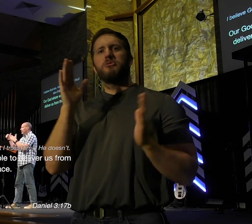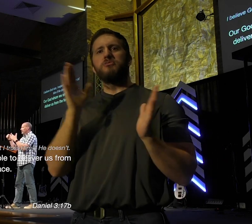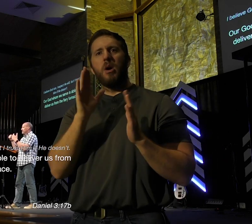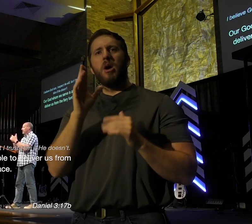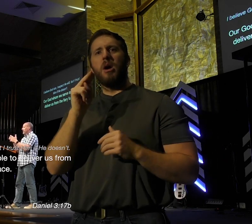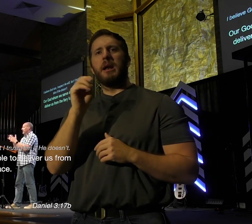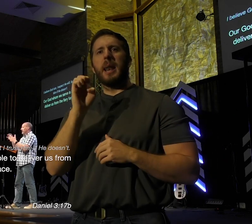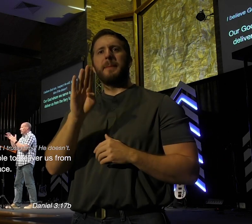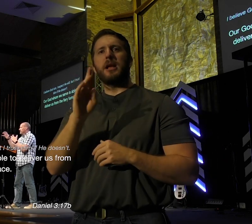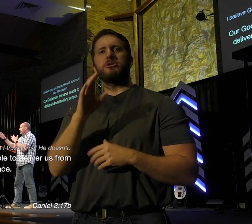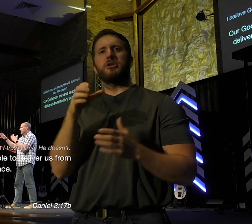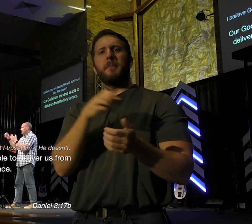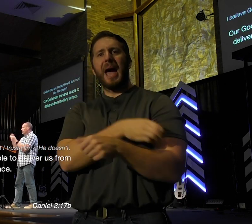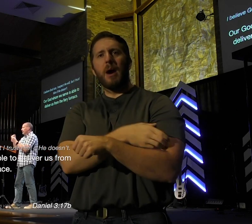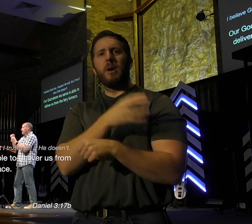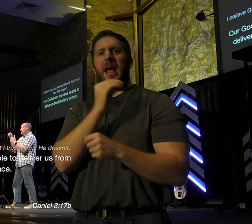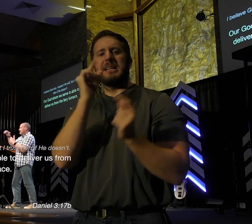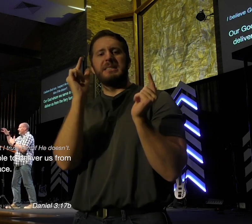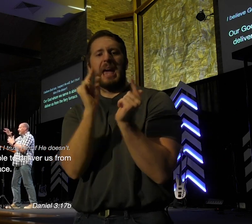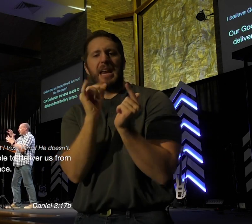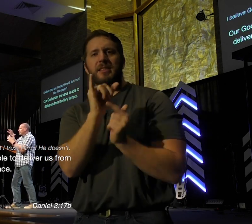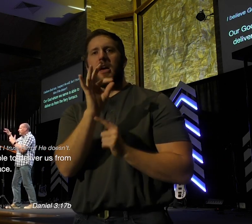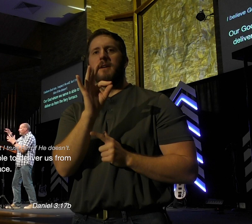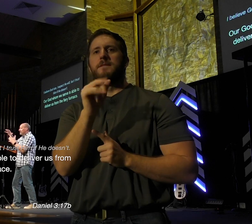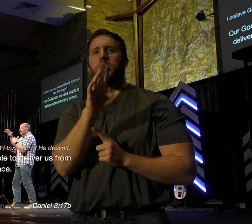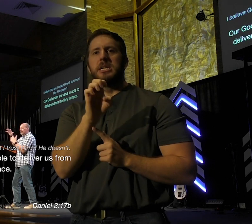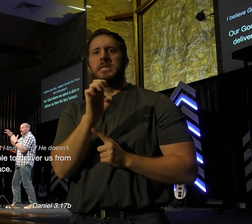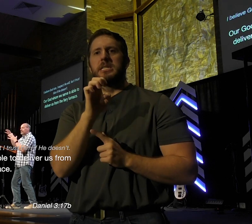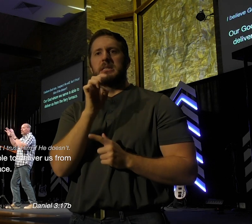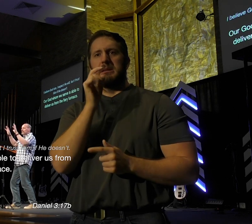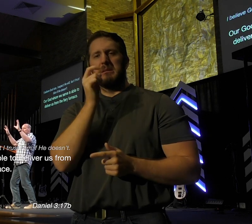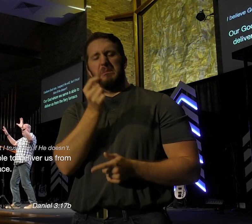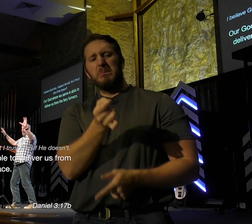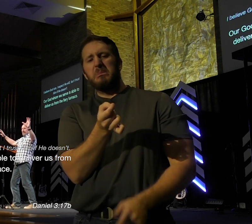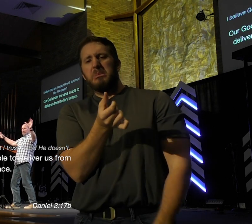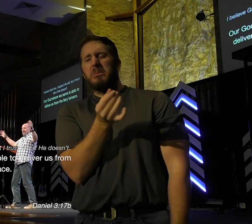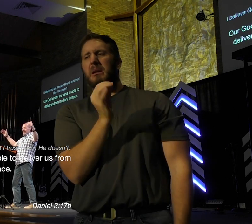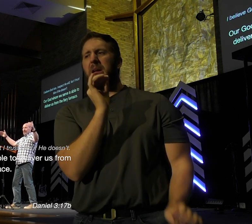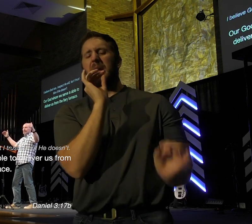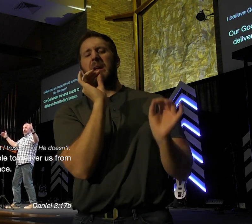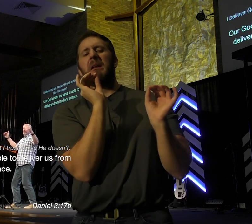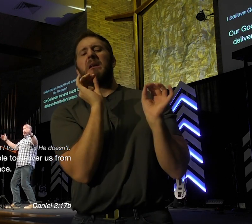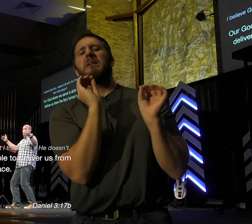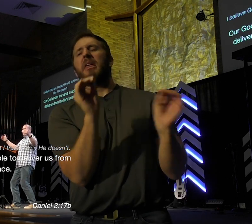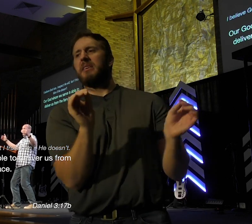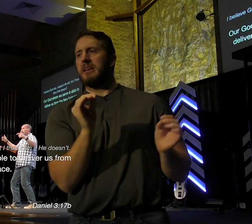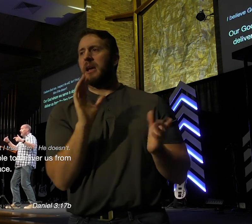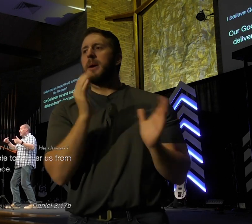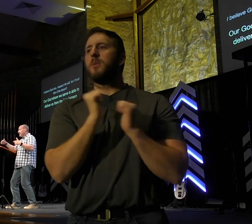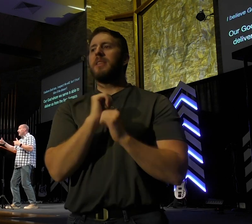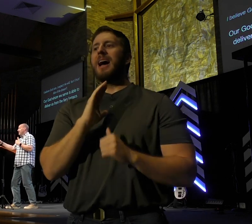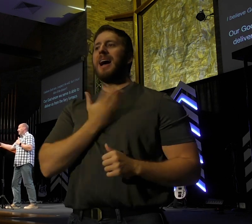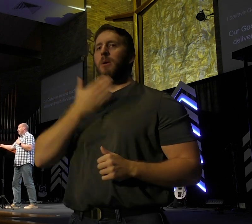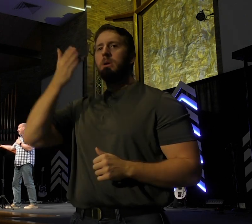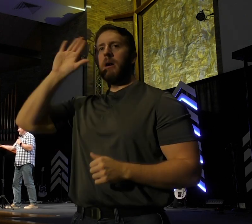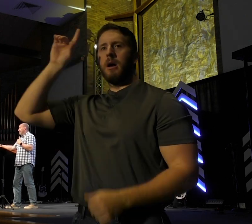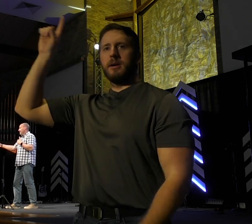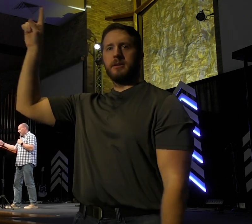Nebuchadnezzar's power is and how tiny the furnace is and how puny that statue is compared to our great big God.